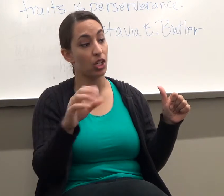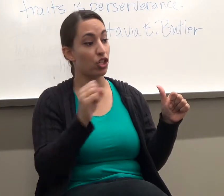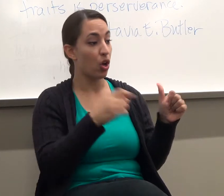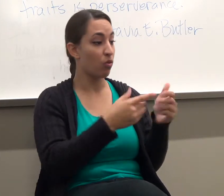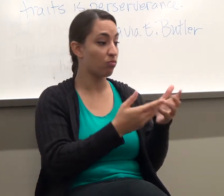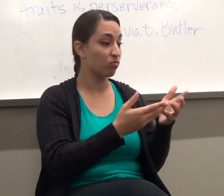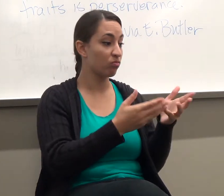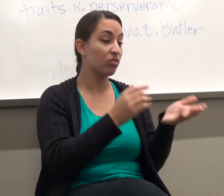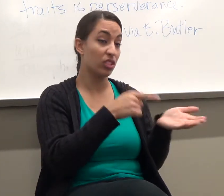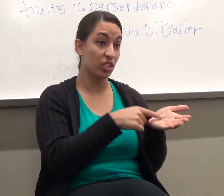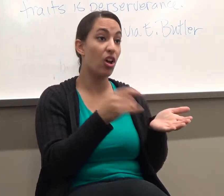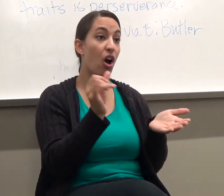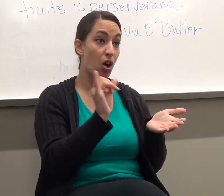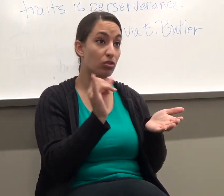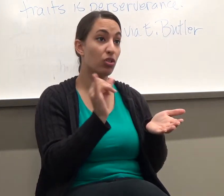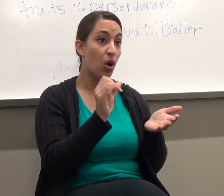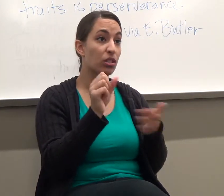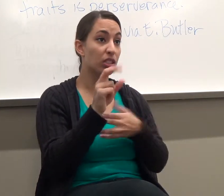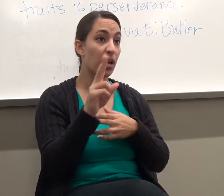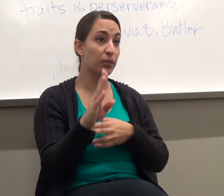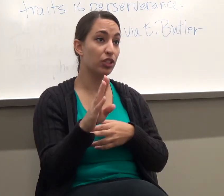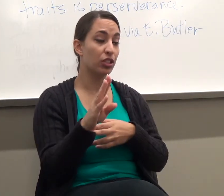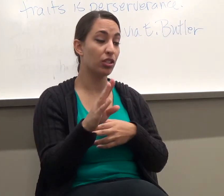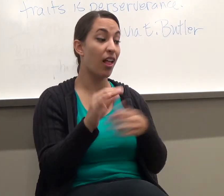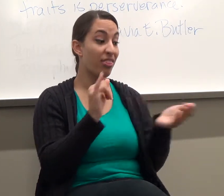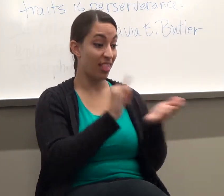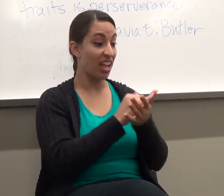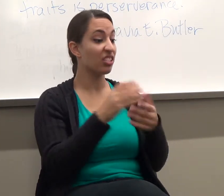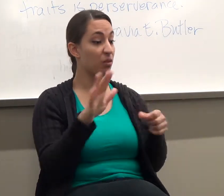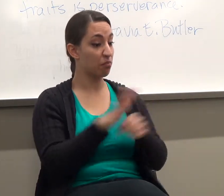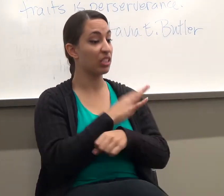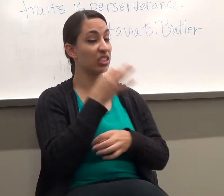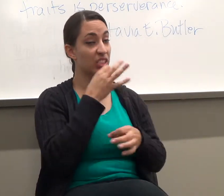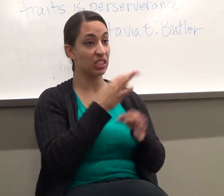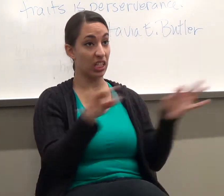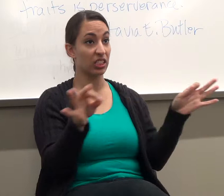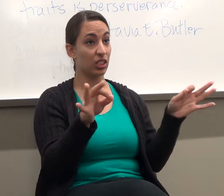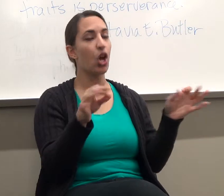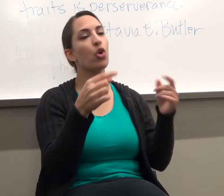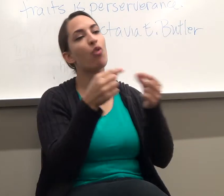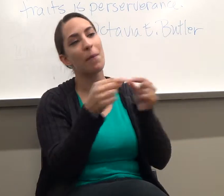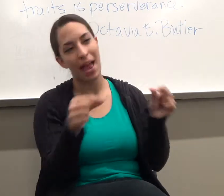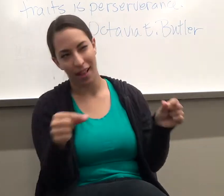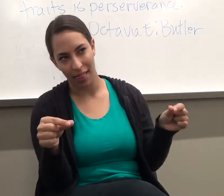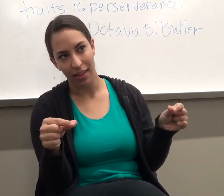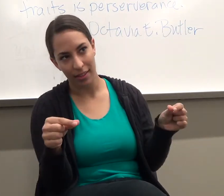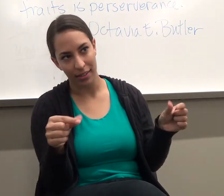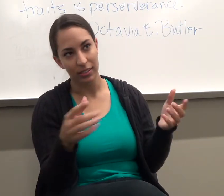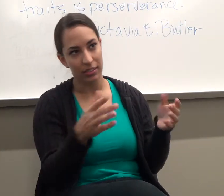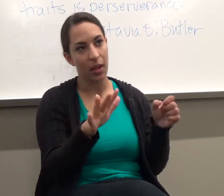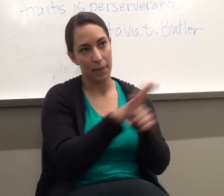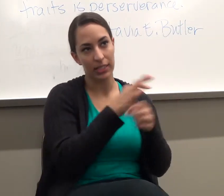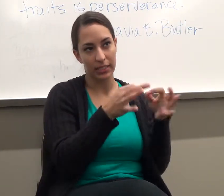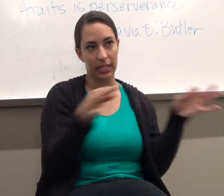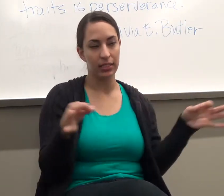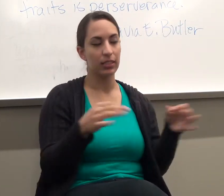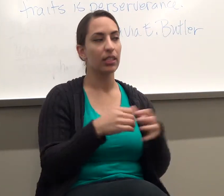the subject. This is a complete sentence, grammatically. It doesn't tell us very